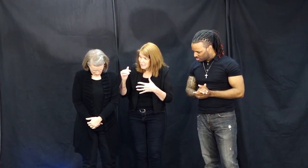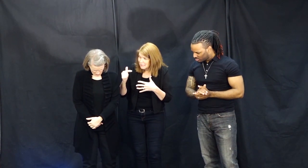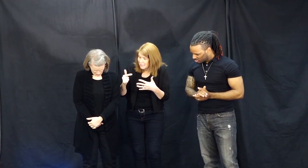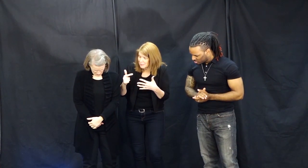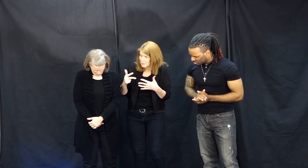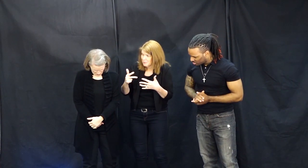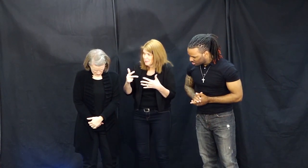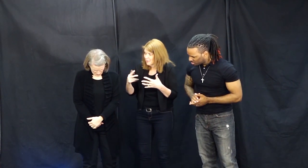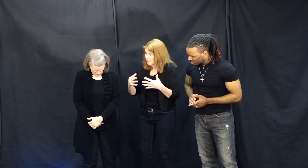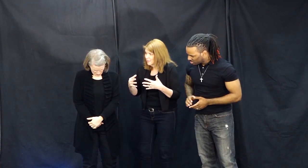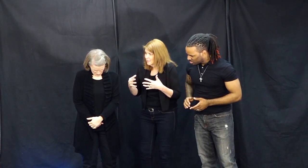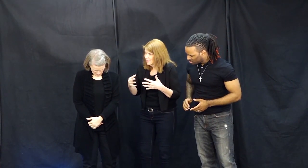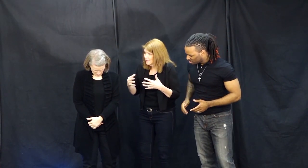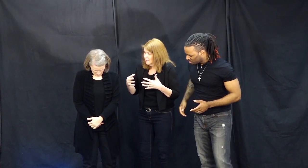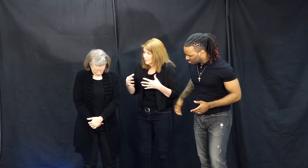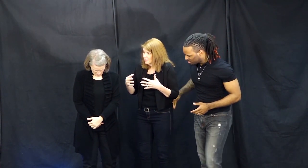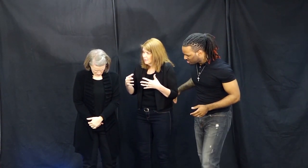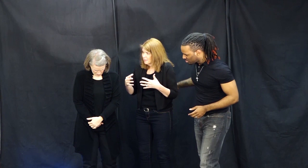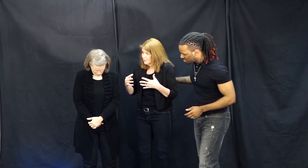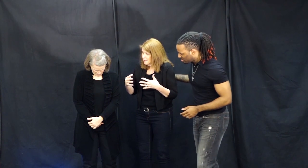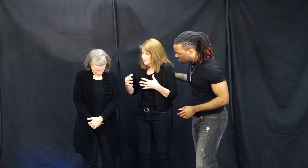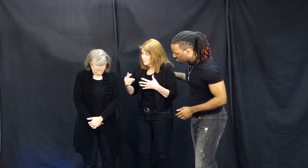7, 8, 9. 7, 8.